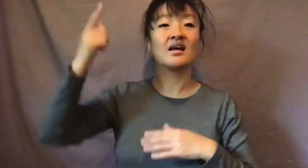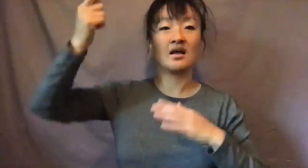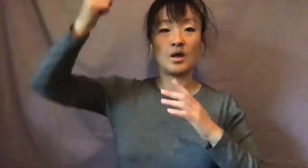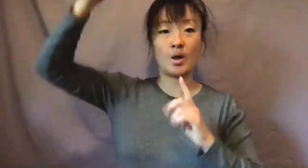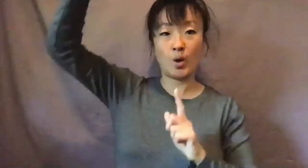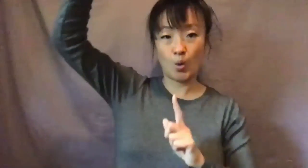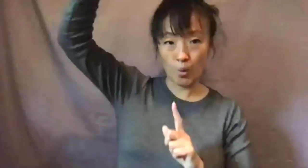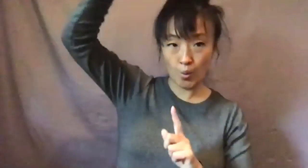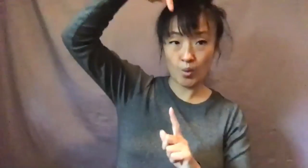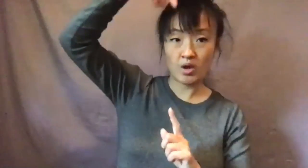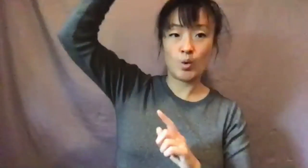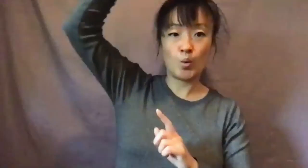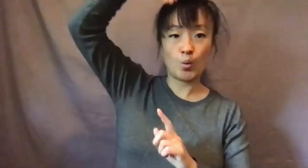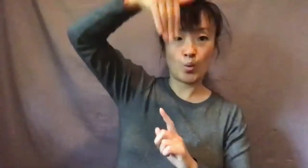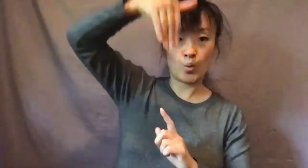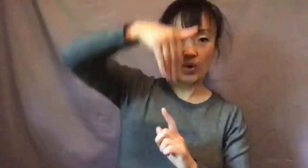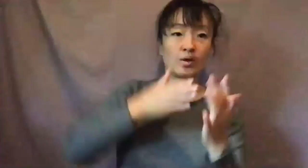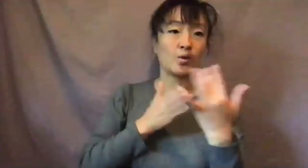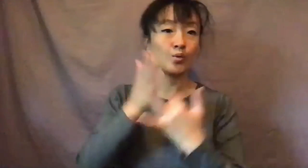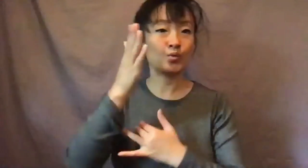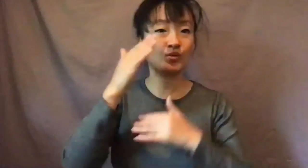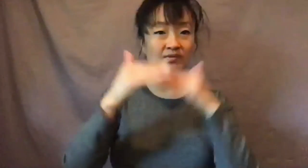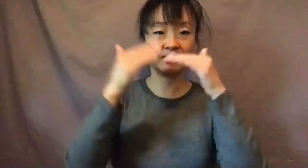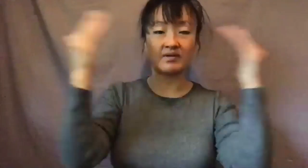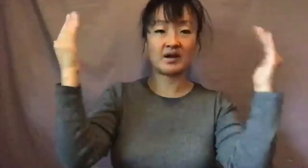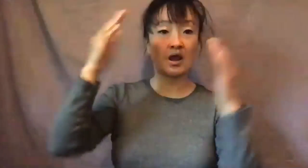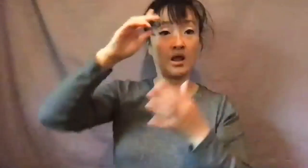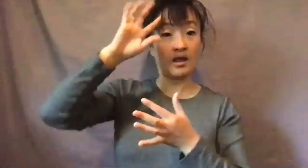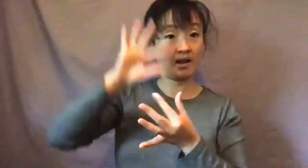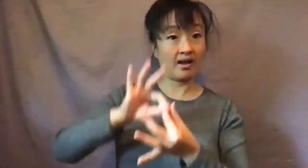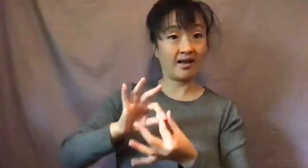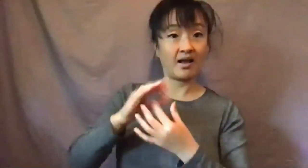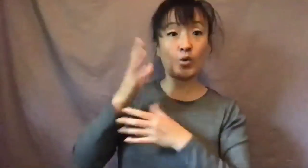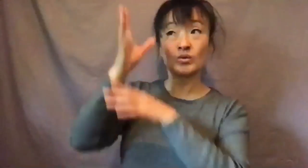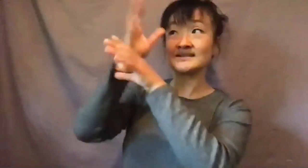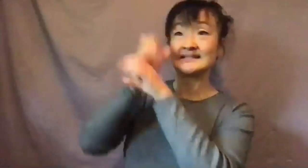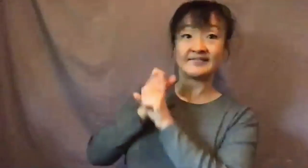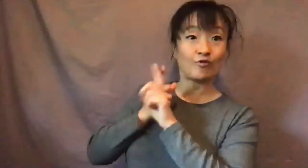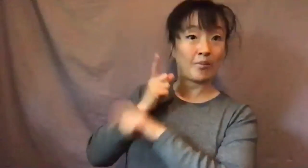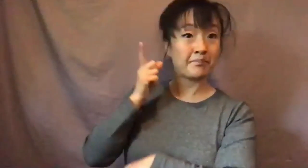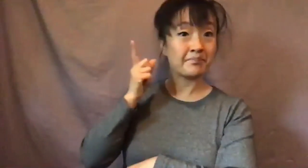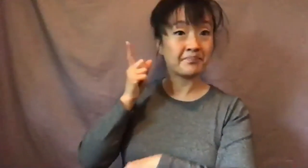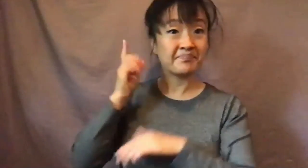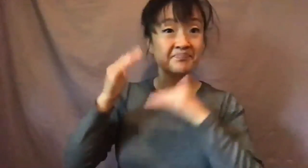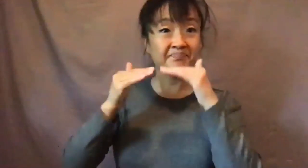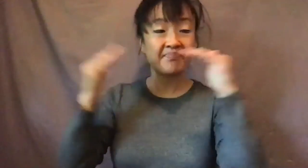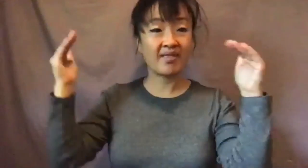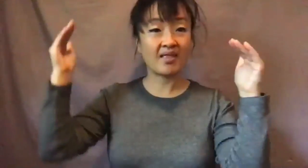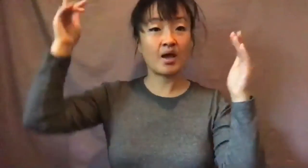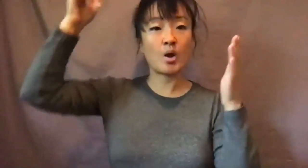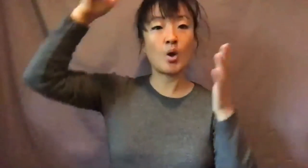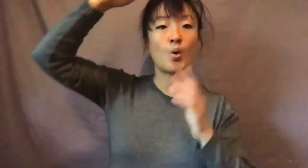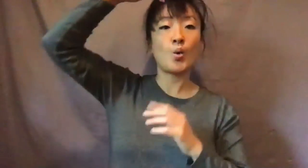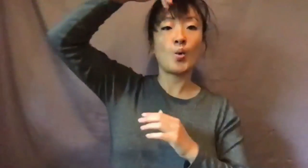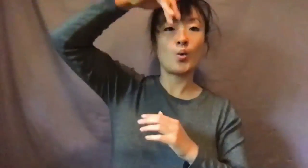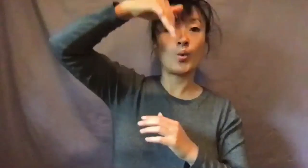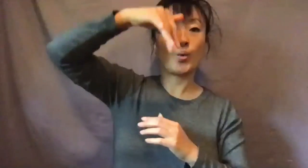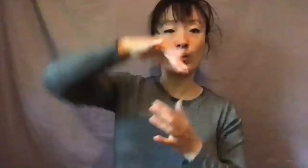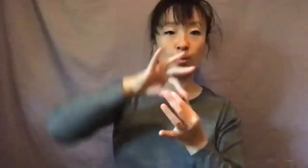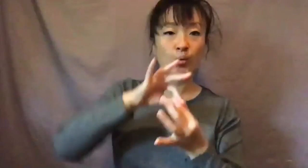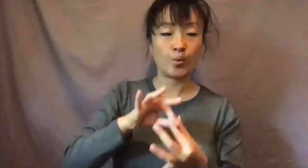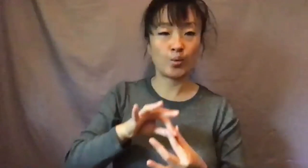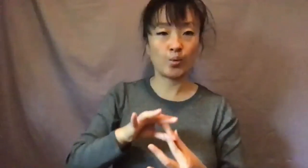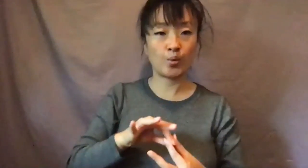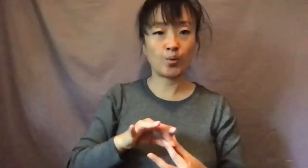right? So we are connecting what we receive from heaven above and bringing down through to our connection to the earth. So